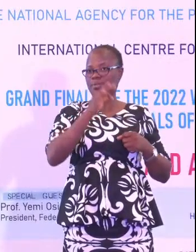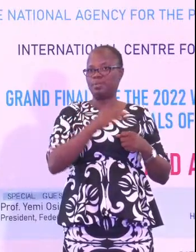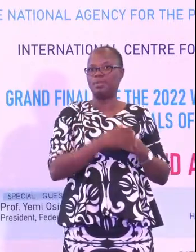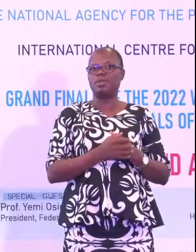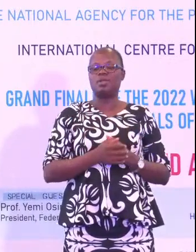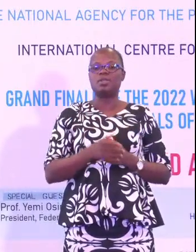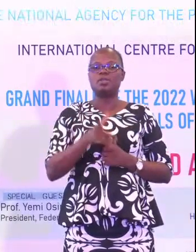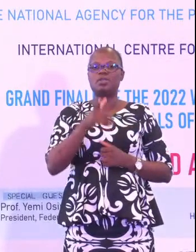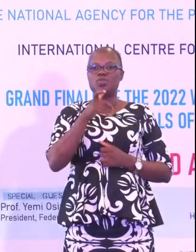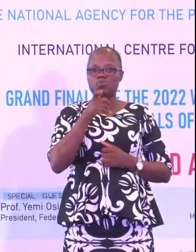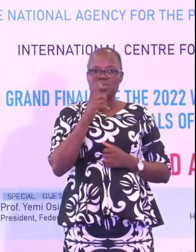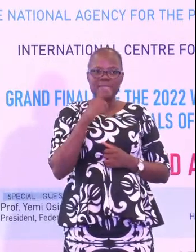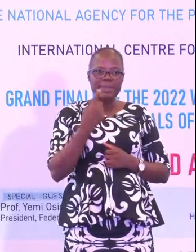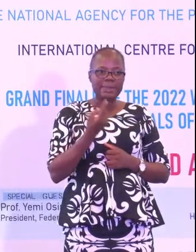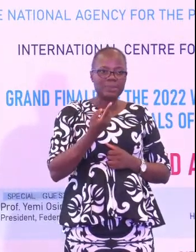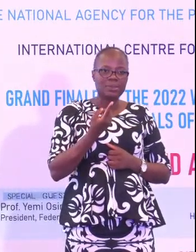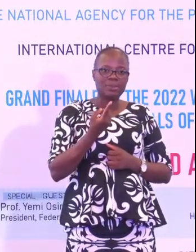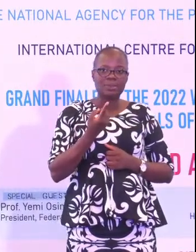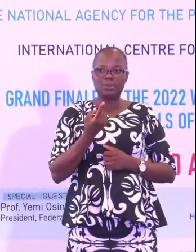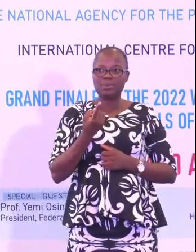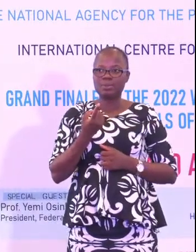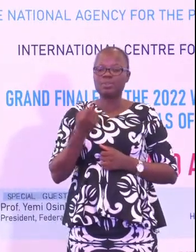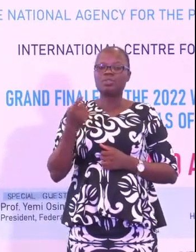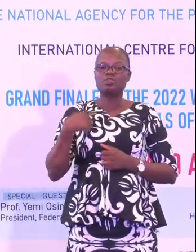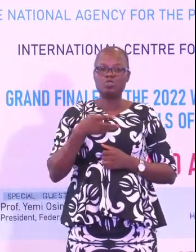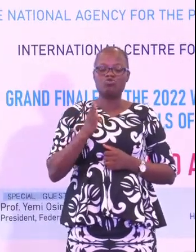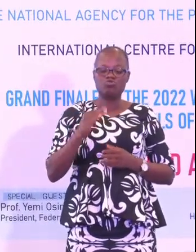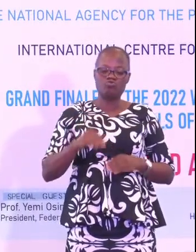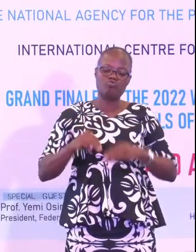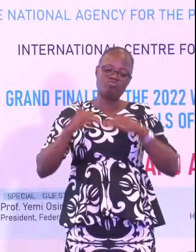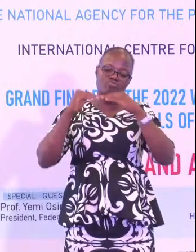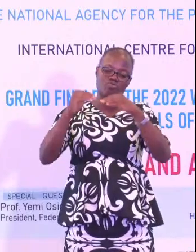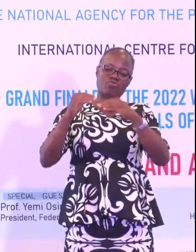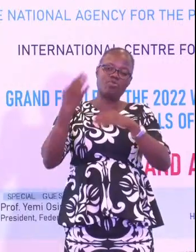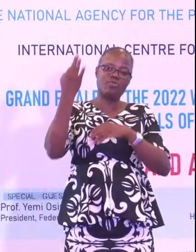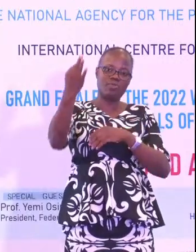who said we should move forward.